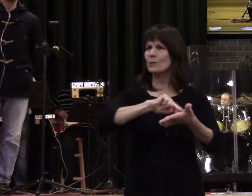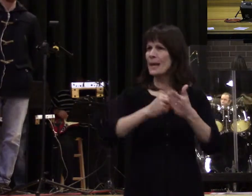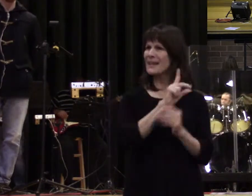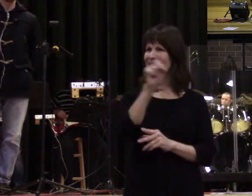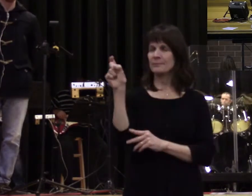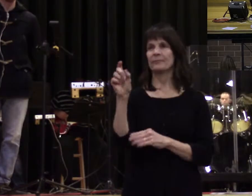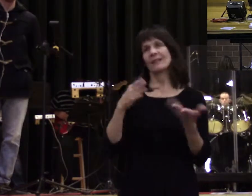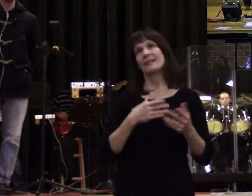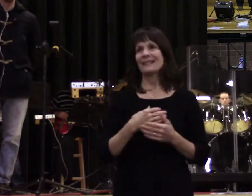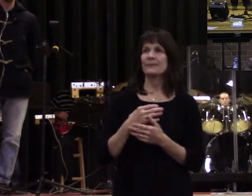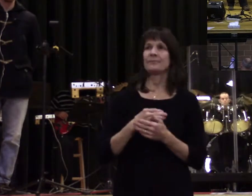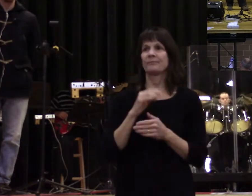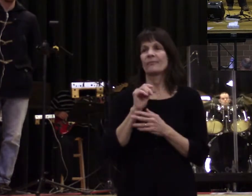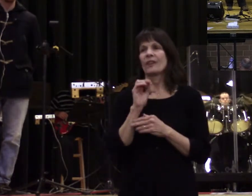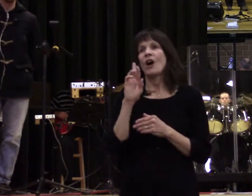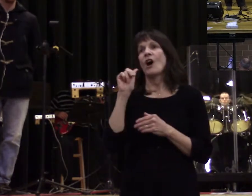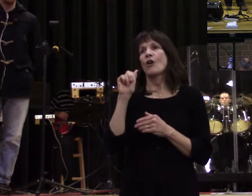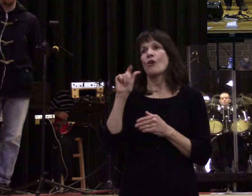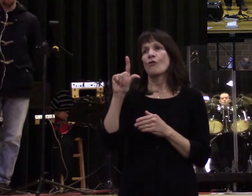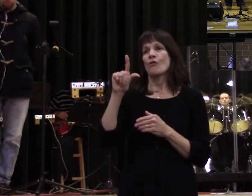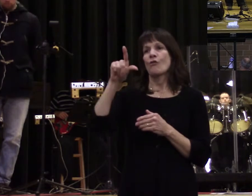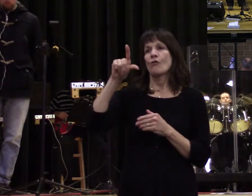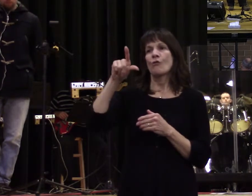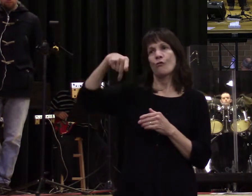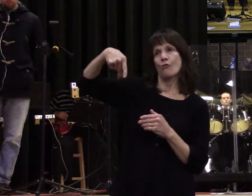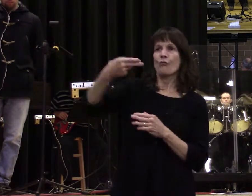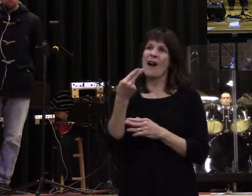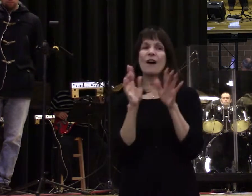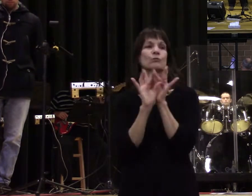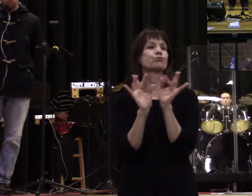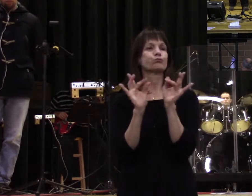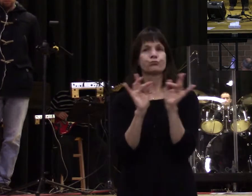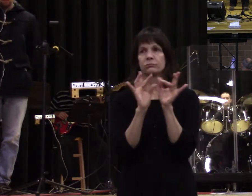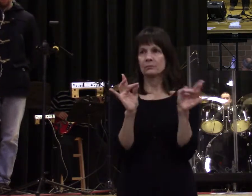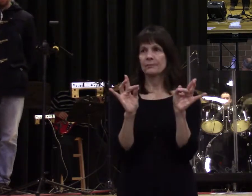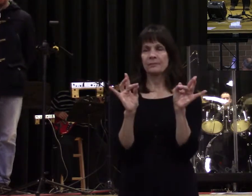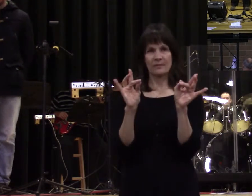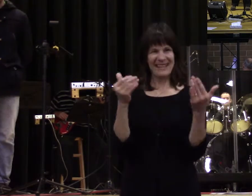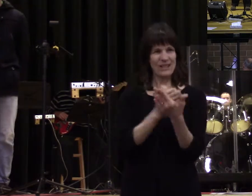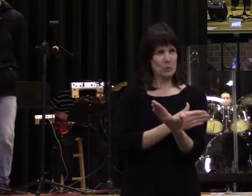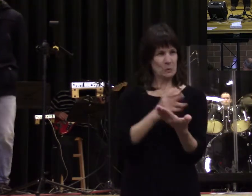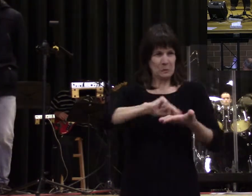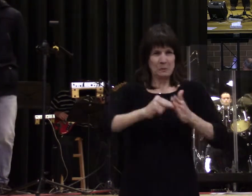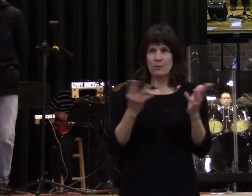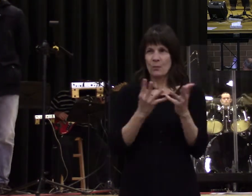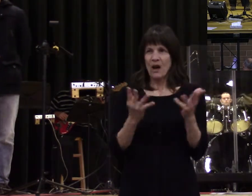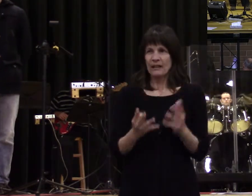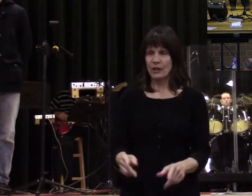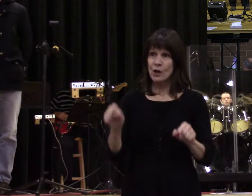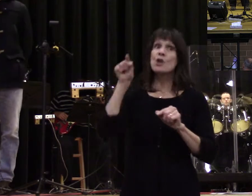this is a Ralphism. I've never heard anybody else say this. Your new song is a you song.